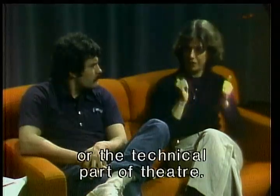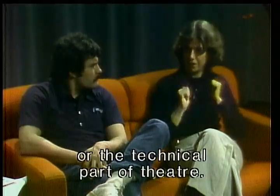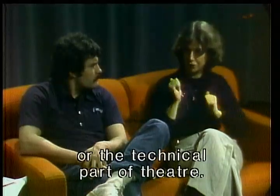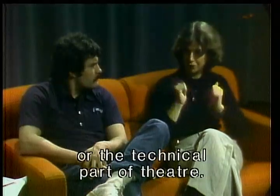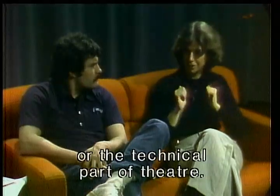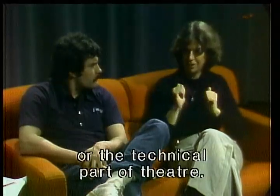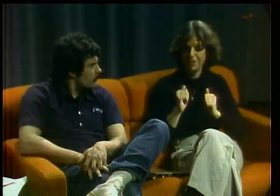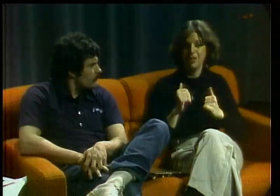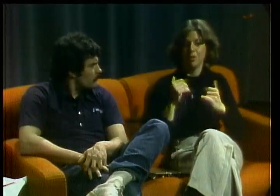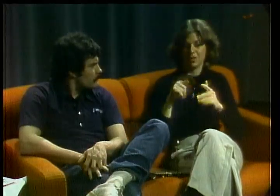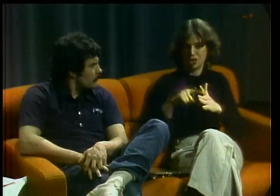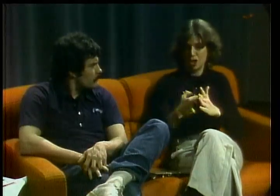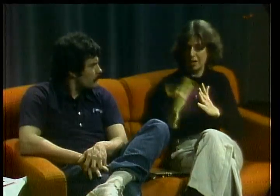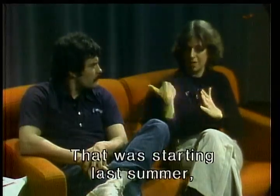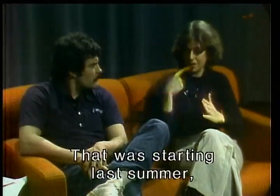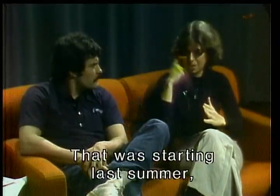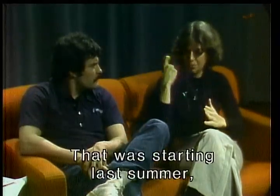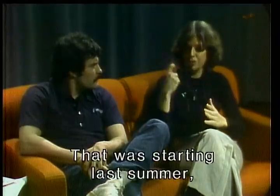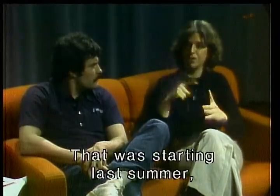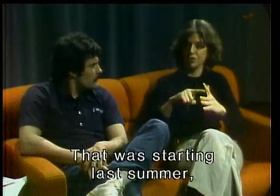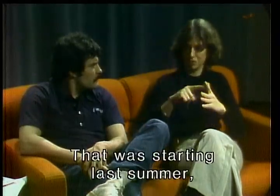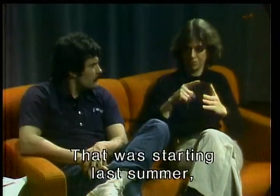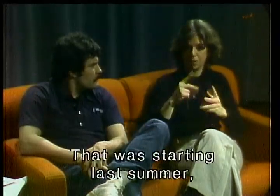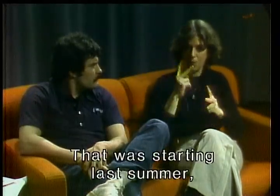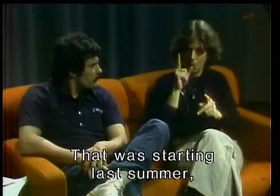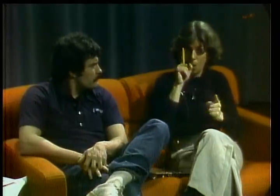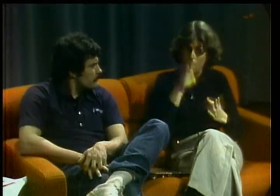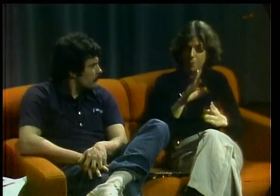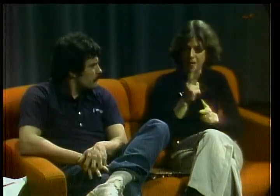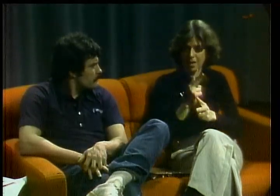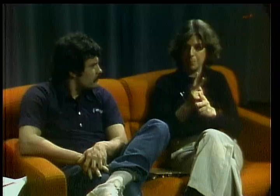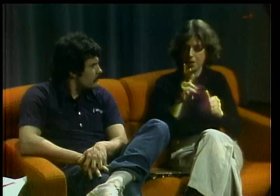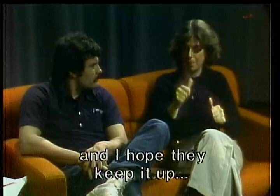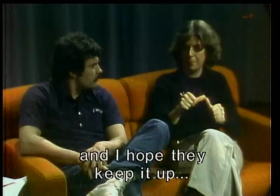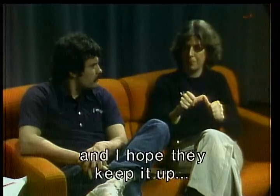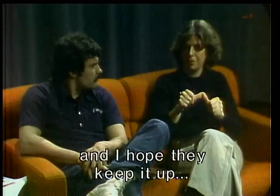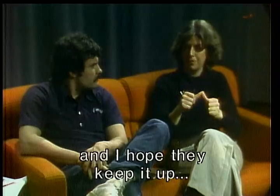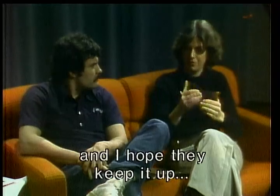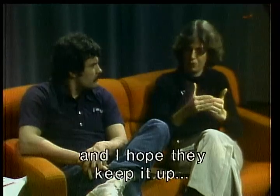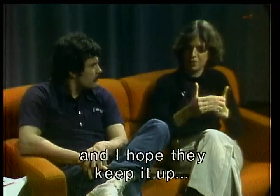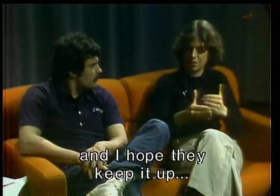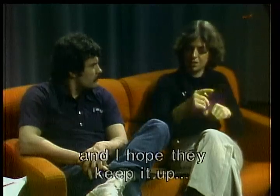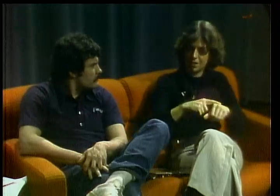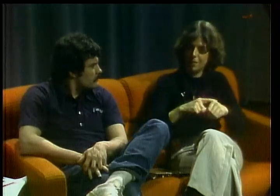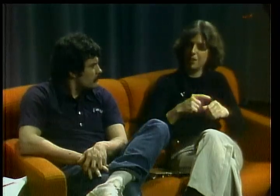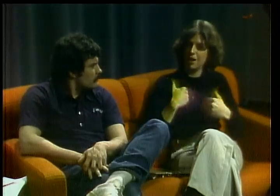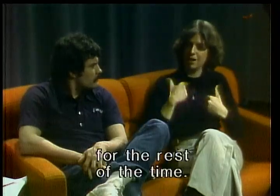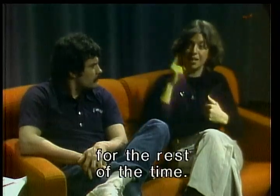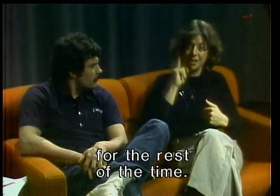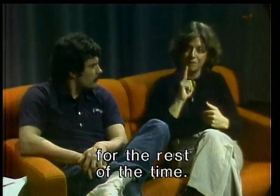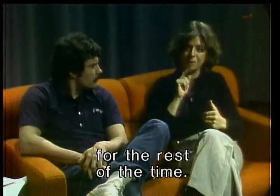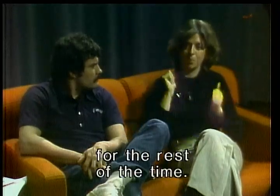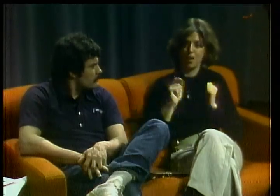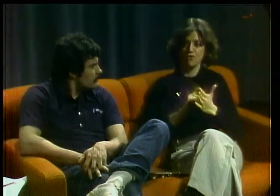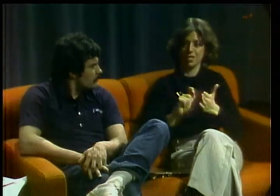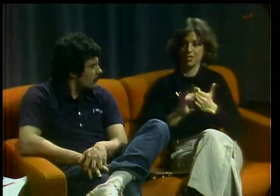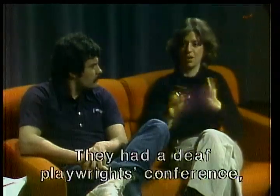theater. Well, starting last summer, and I hope they keep it up for the rest of the time, they had a deaf playwrights